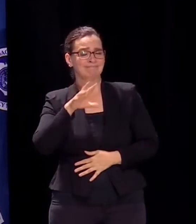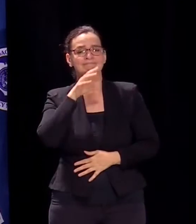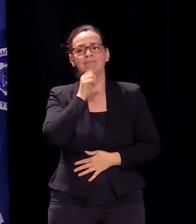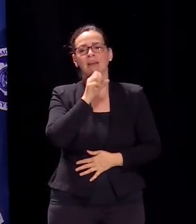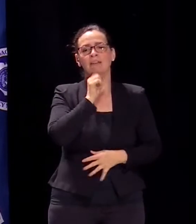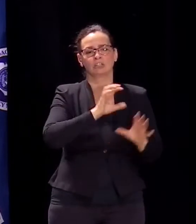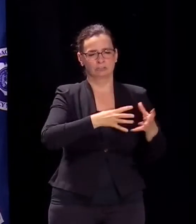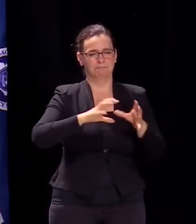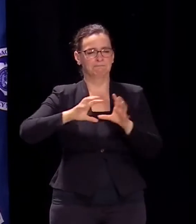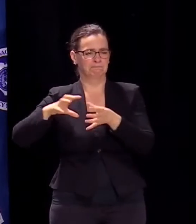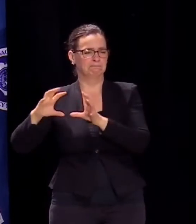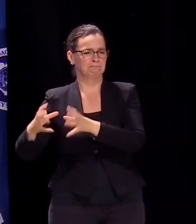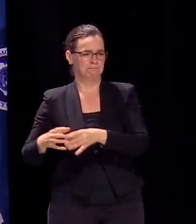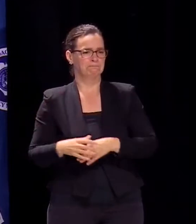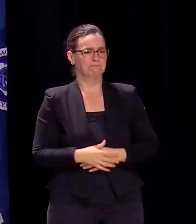folks,